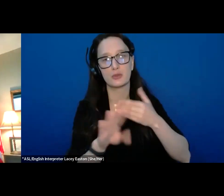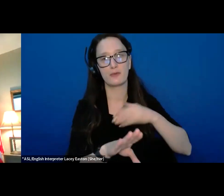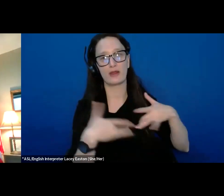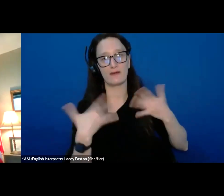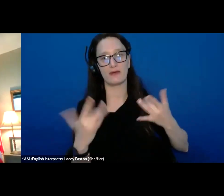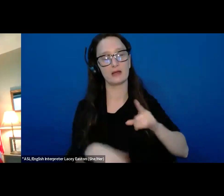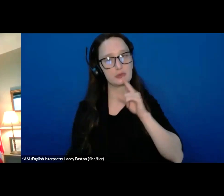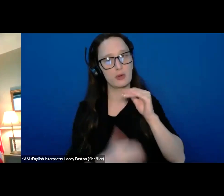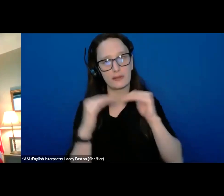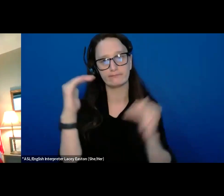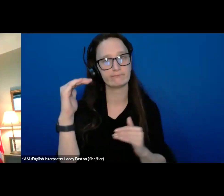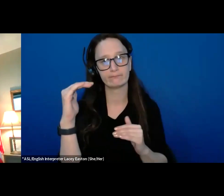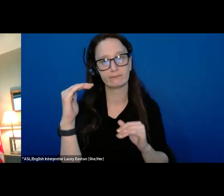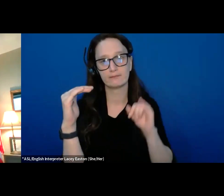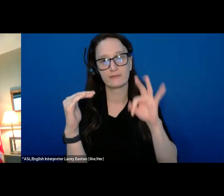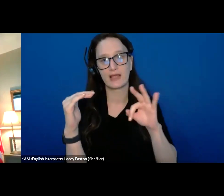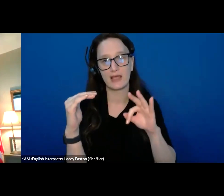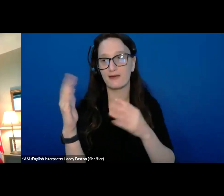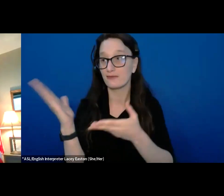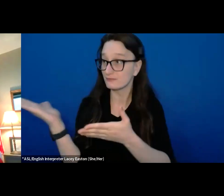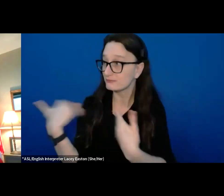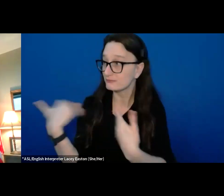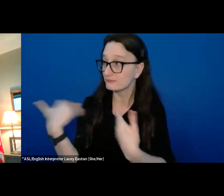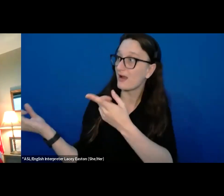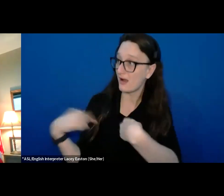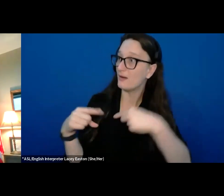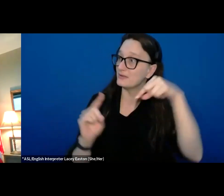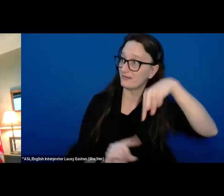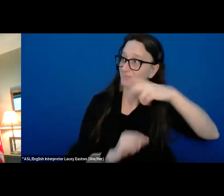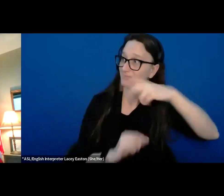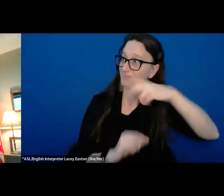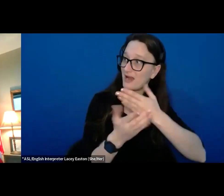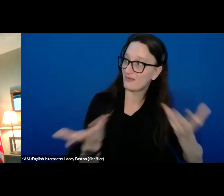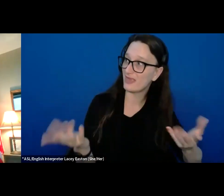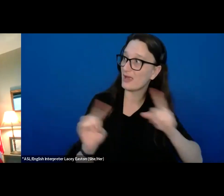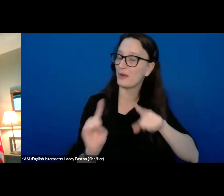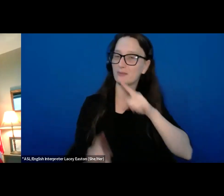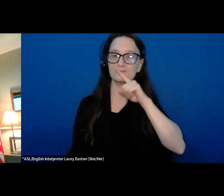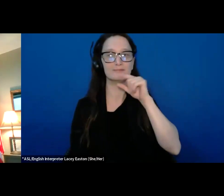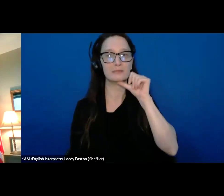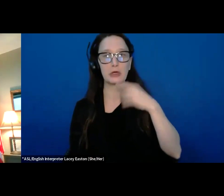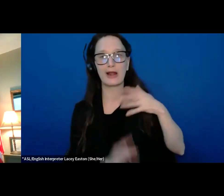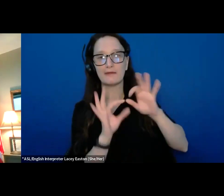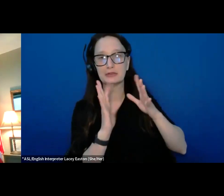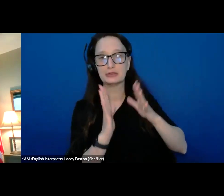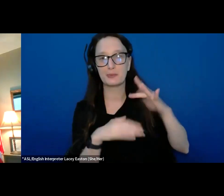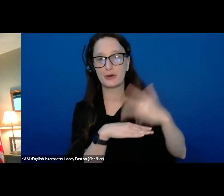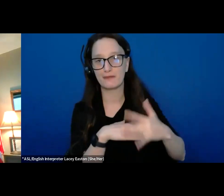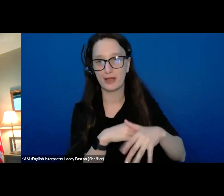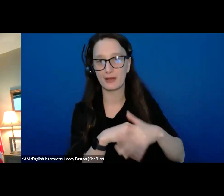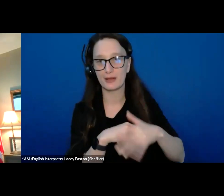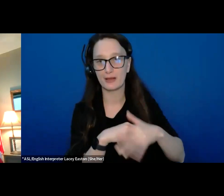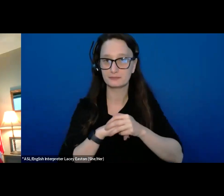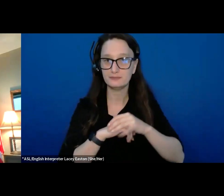unfair to like have people show up to these types of things and not have interpreters available and stuff like that. Jay, I saw the